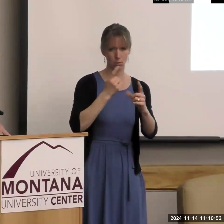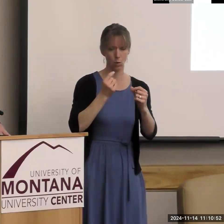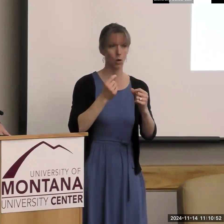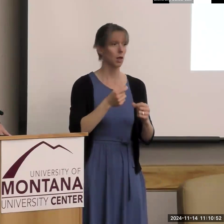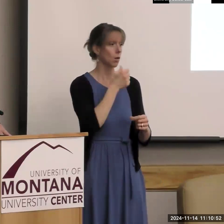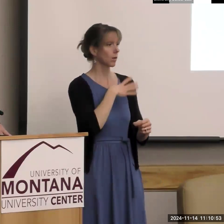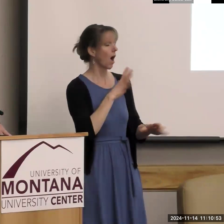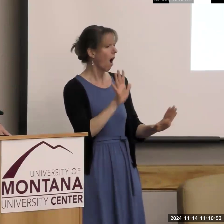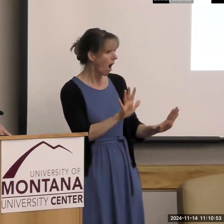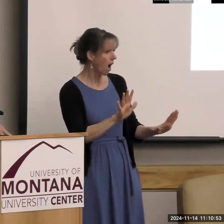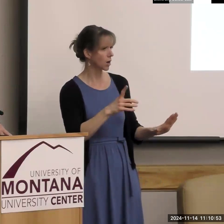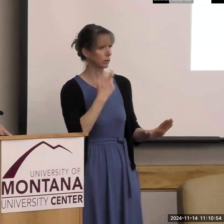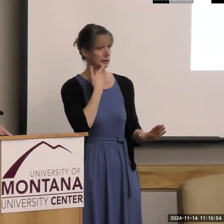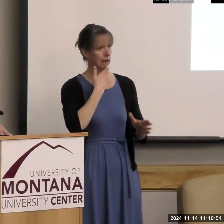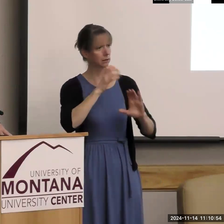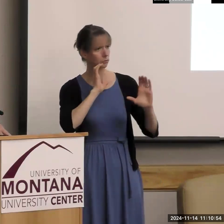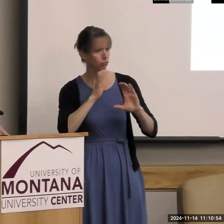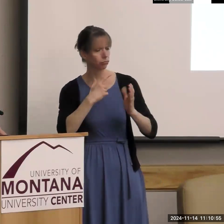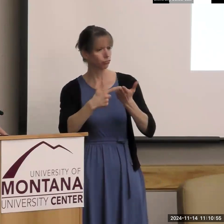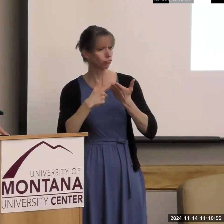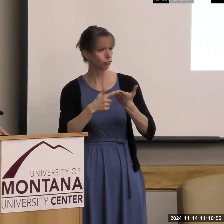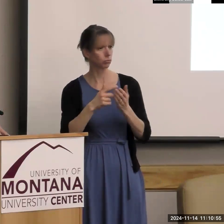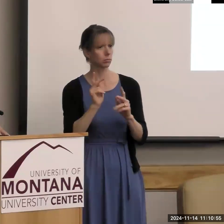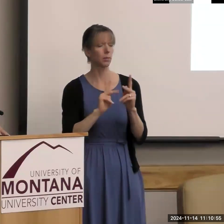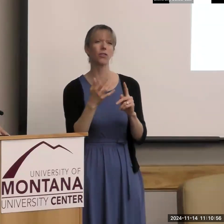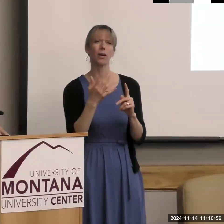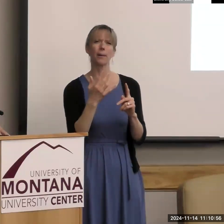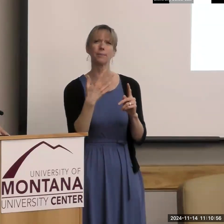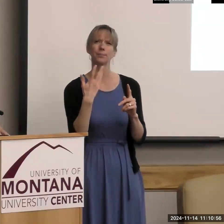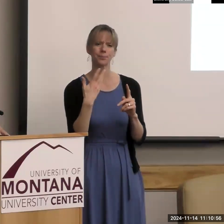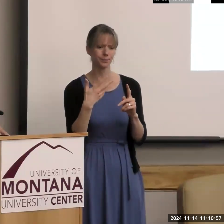a conversation with folks at the